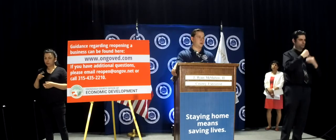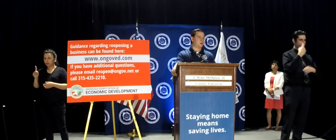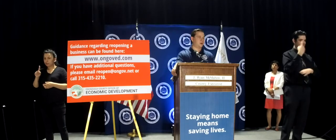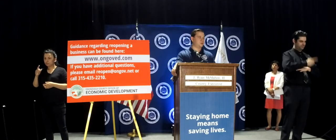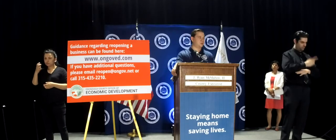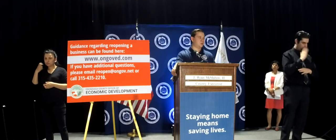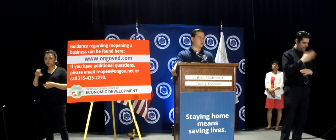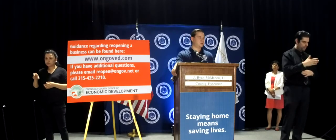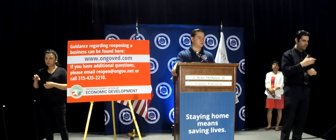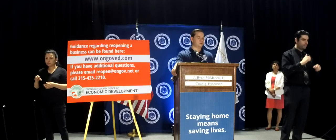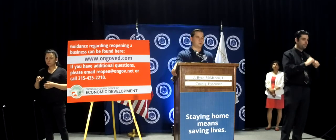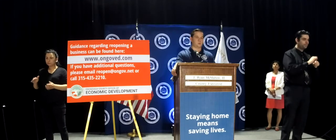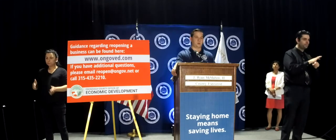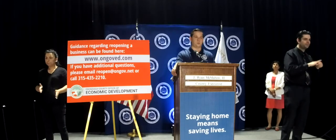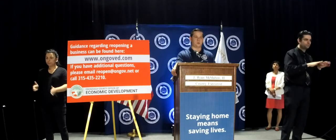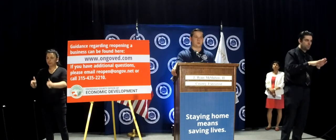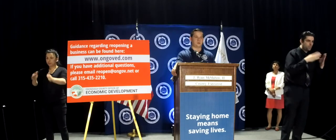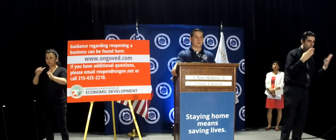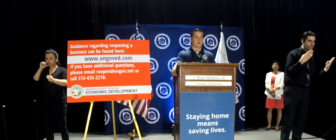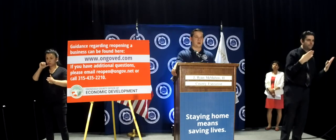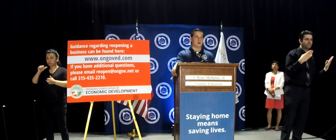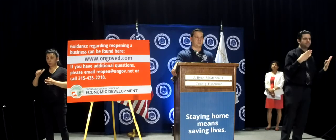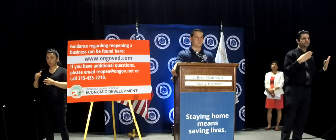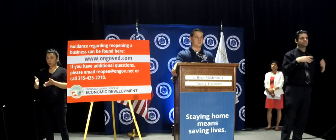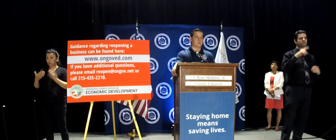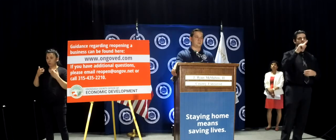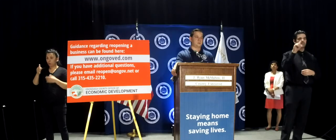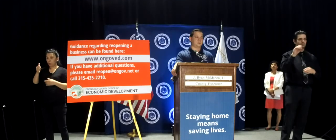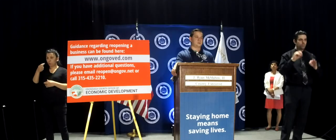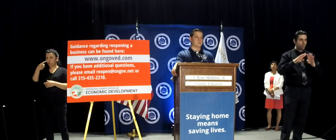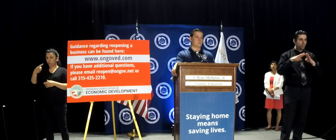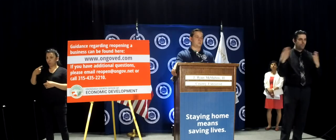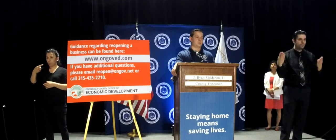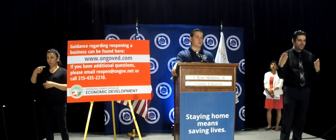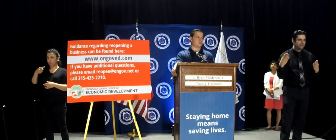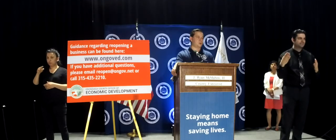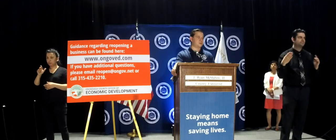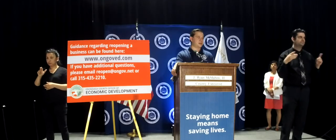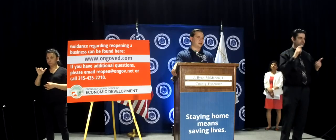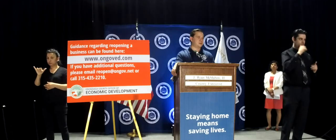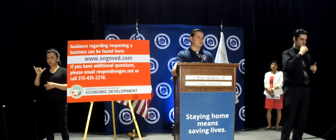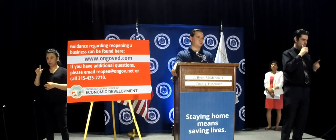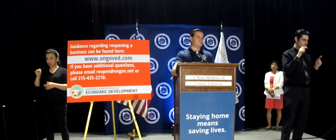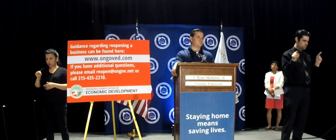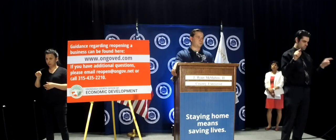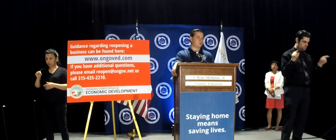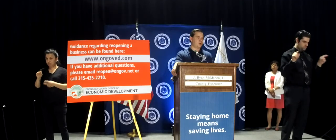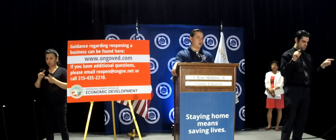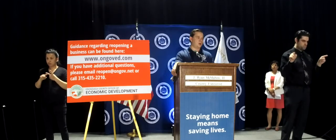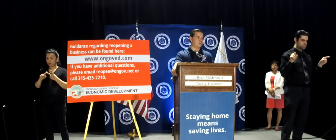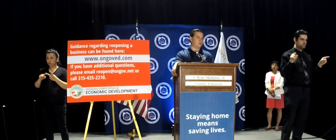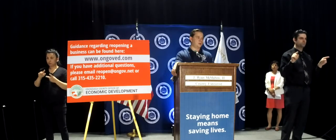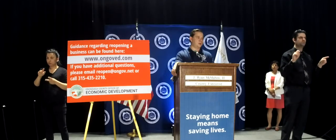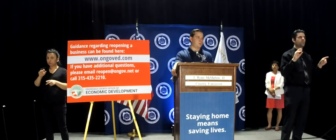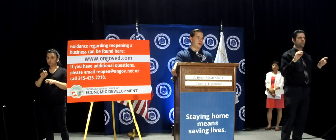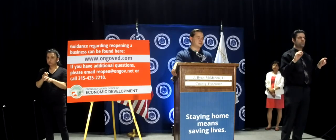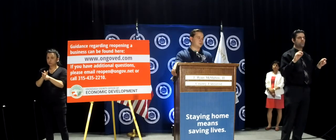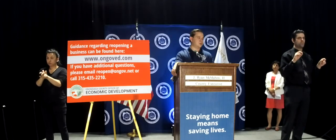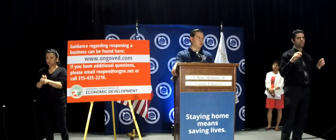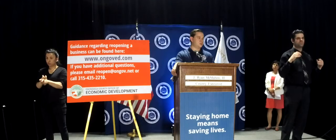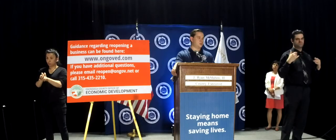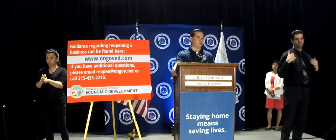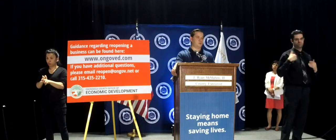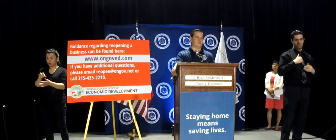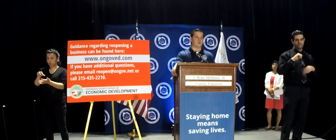beach open at Oneida Shores. The zoo will be open. These will be controlled settings, meeting